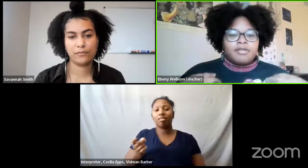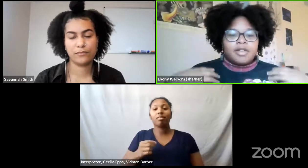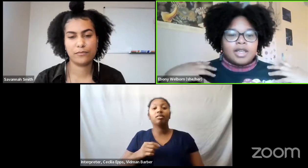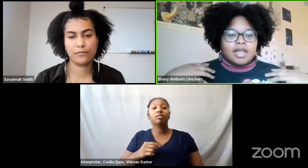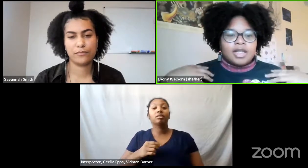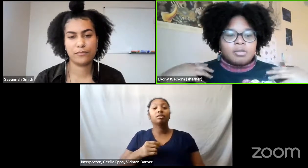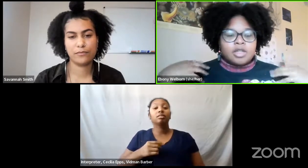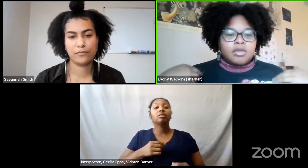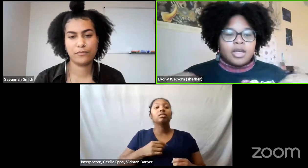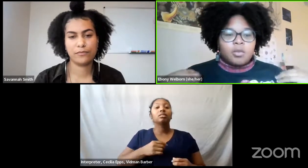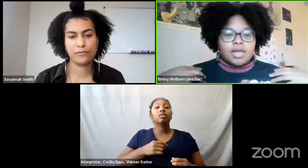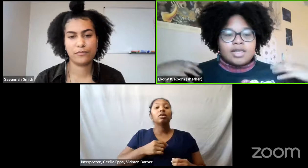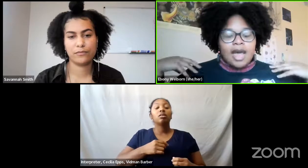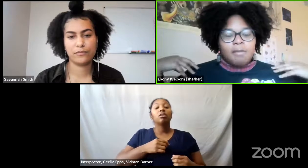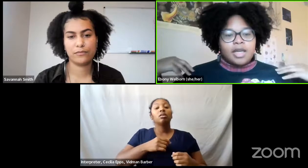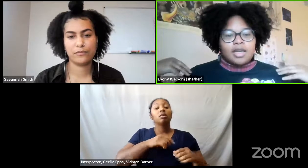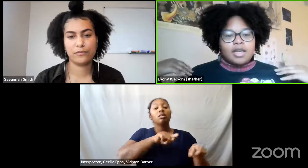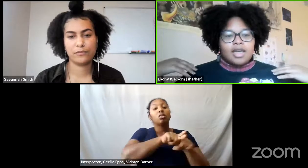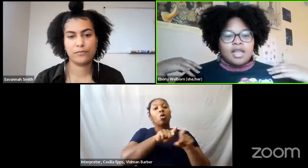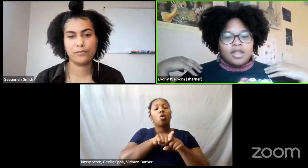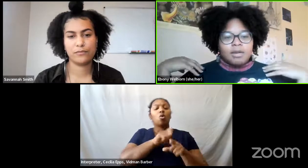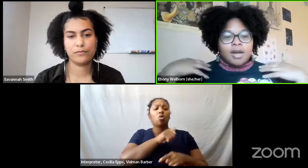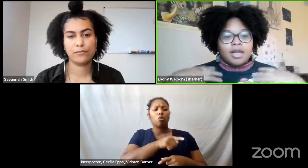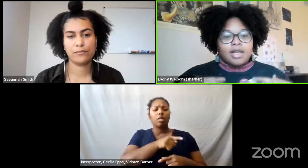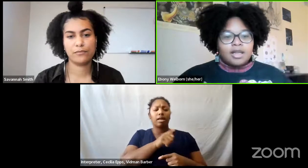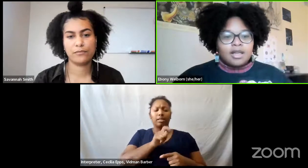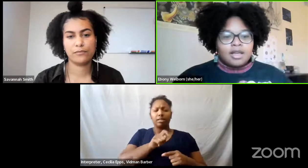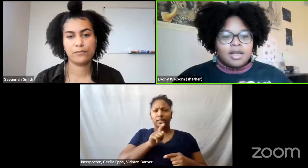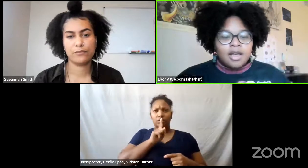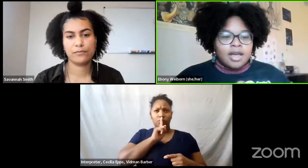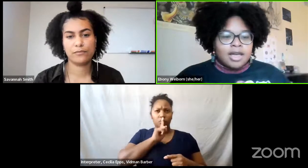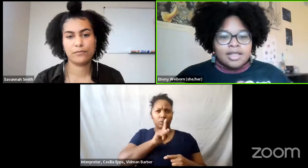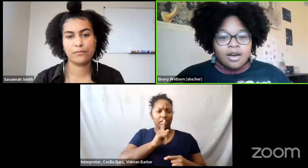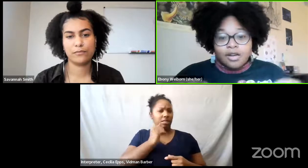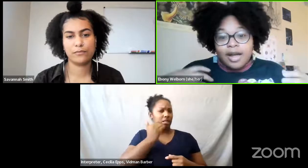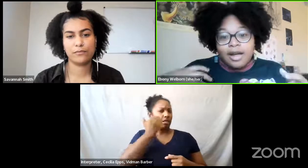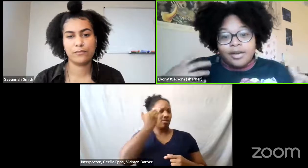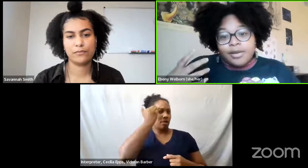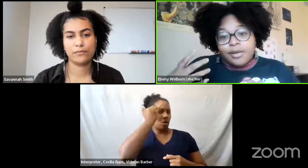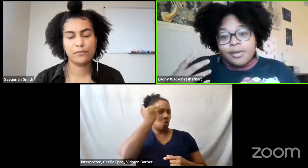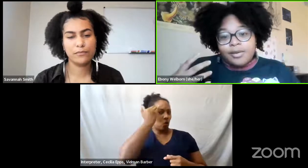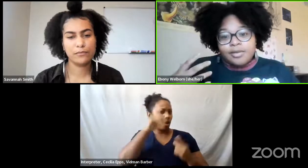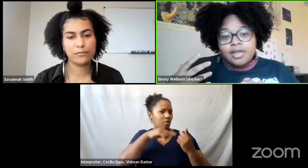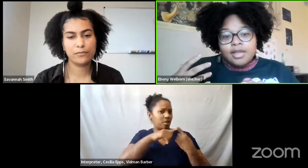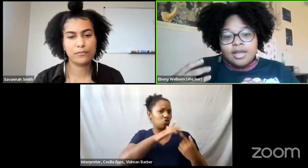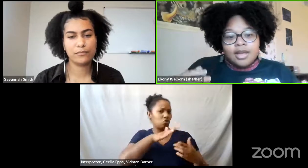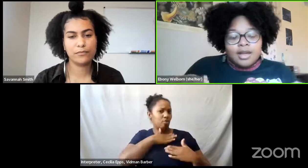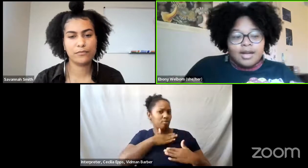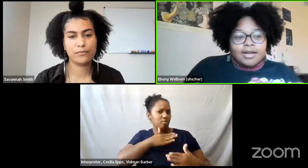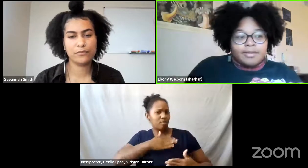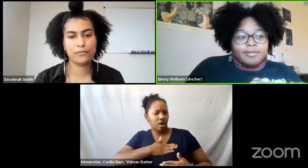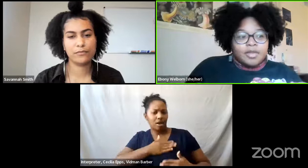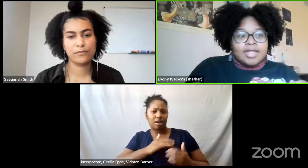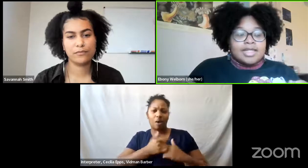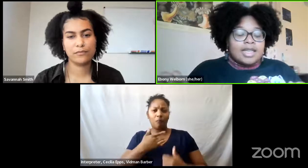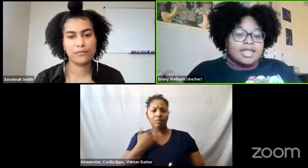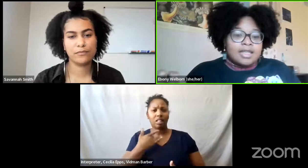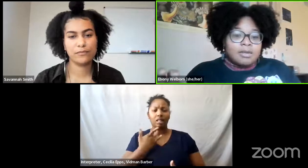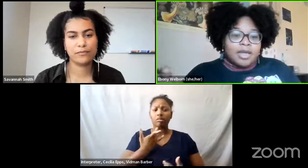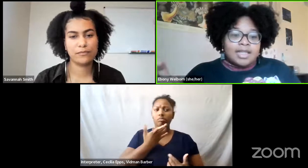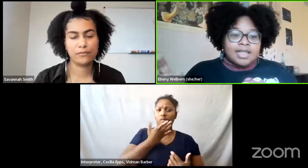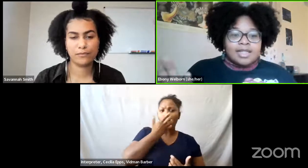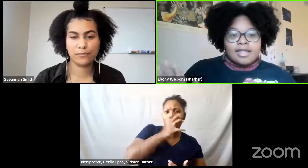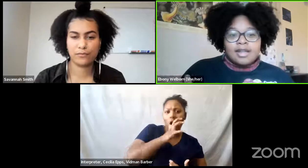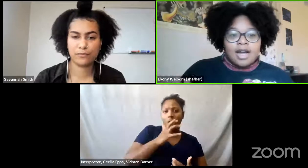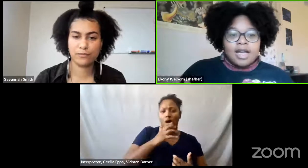try to be feeling and observing what is happening in their body. Are you hot? Are you cold? Is it tense